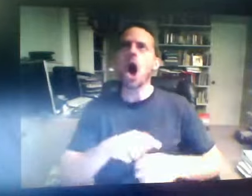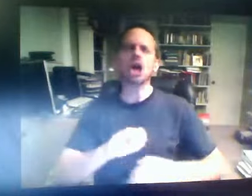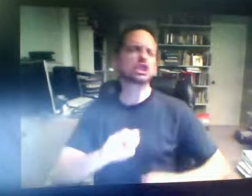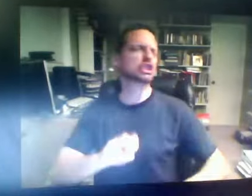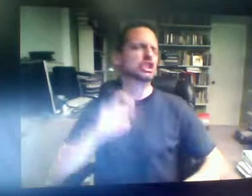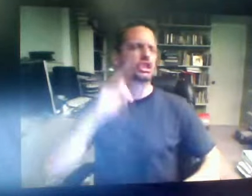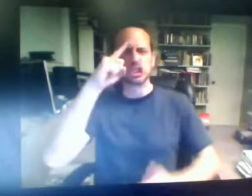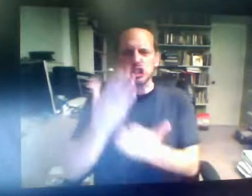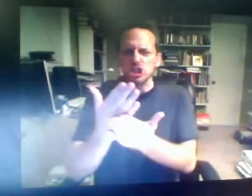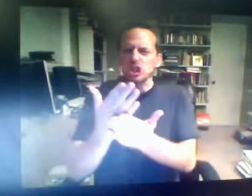Stop.